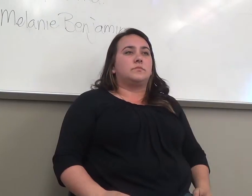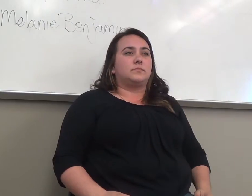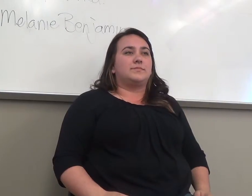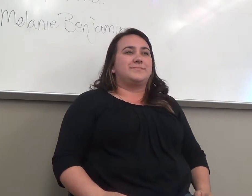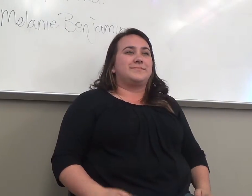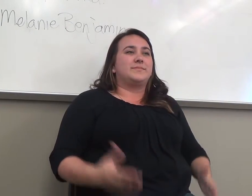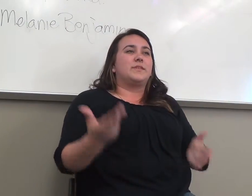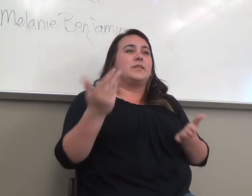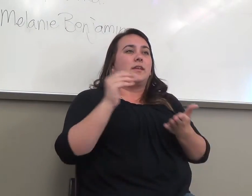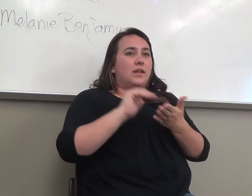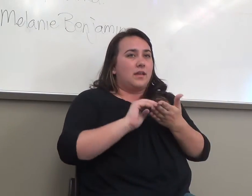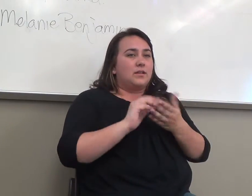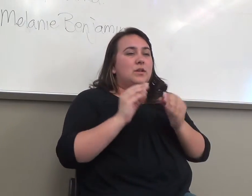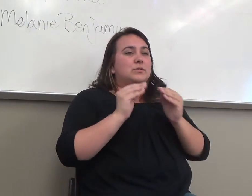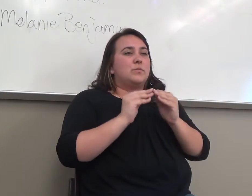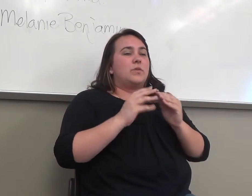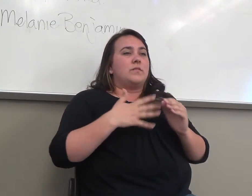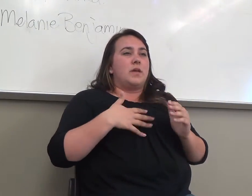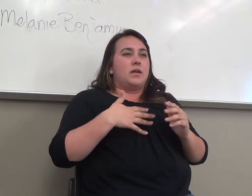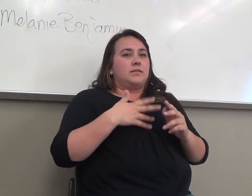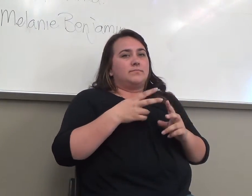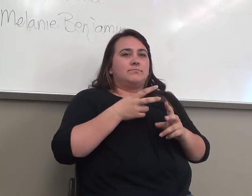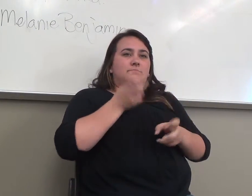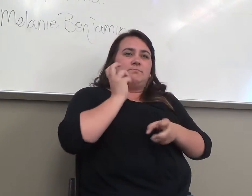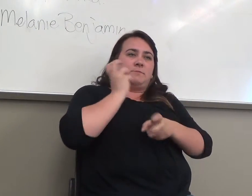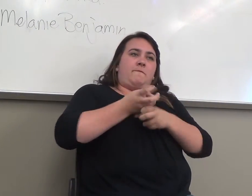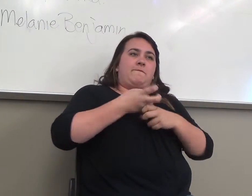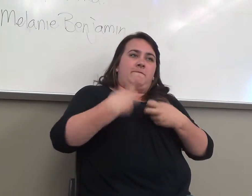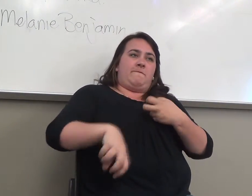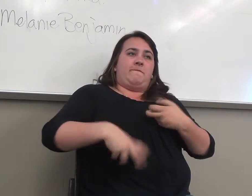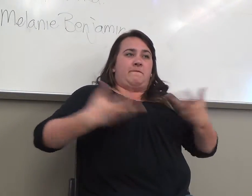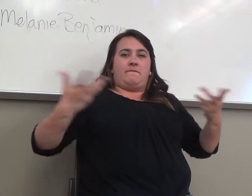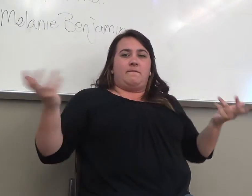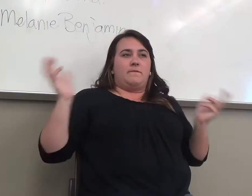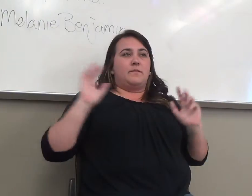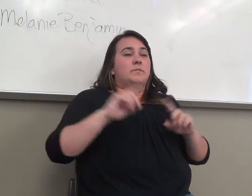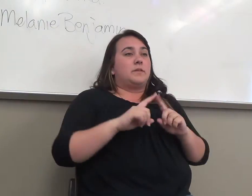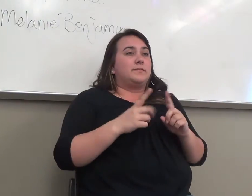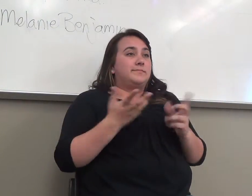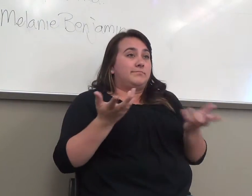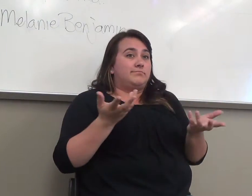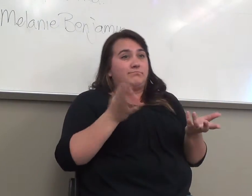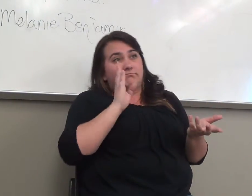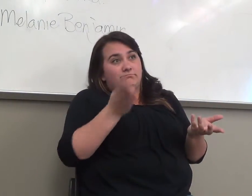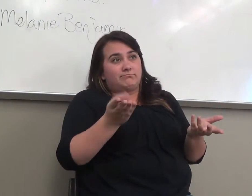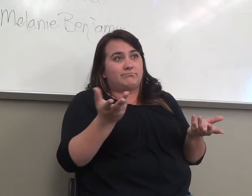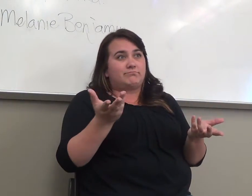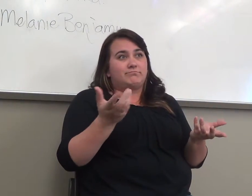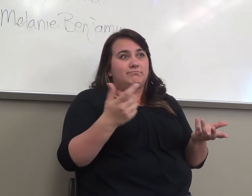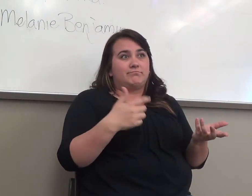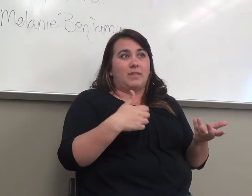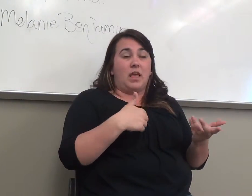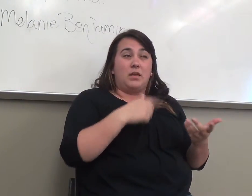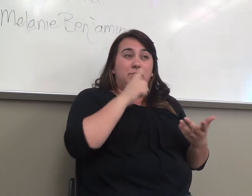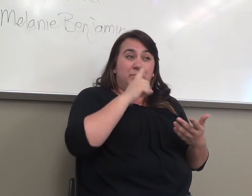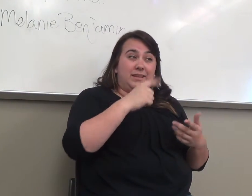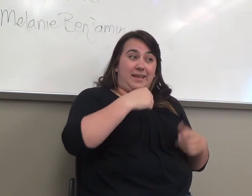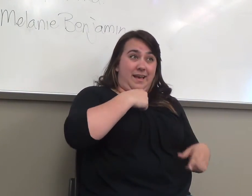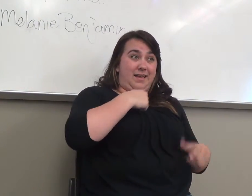know, more of my tough stuff, but it really is just, I'm actually pretty easy compared to some